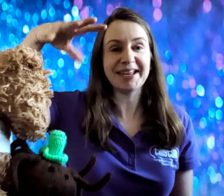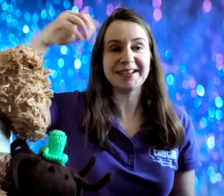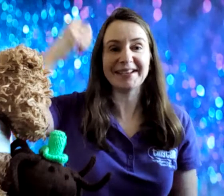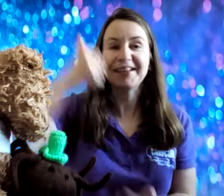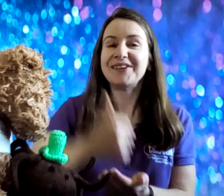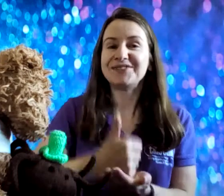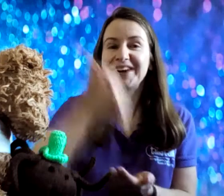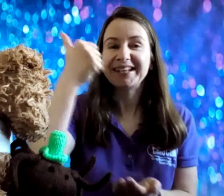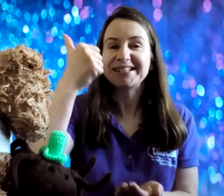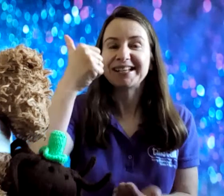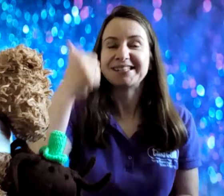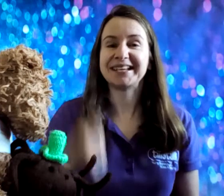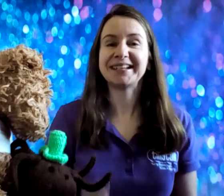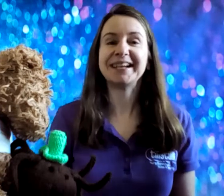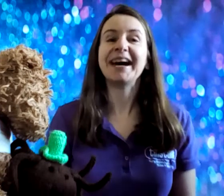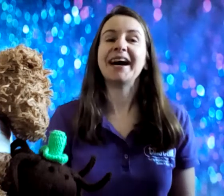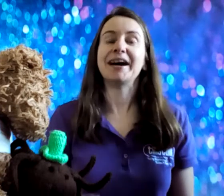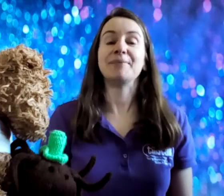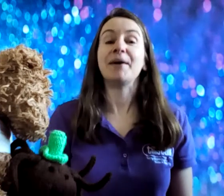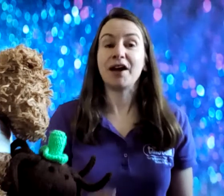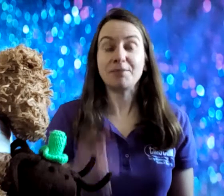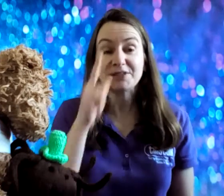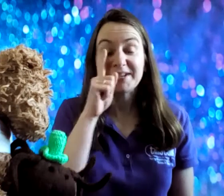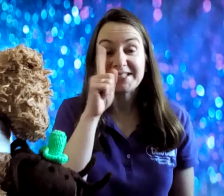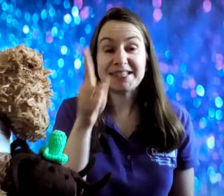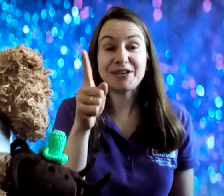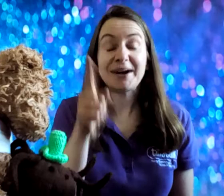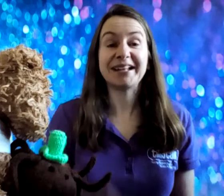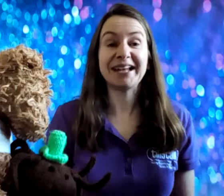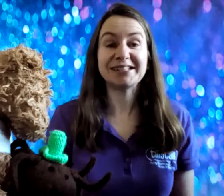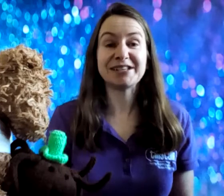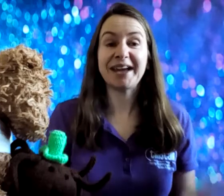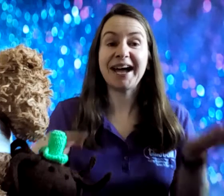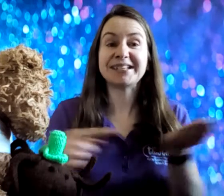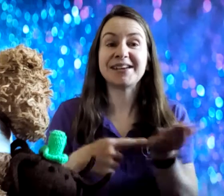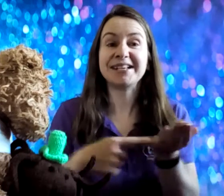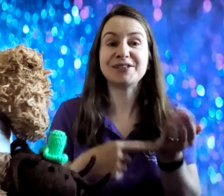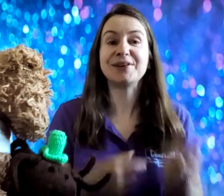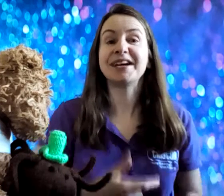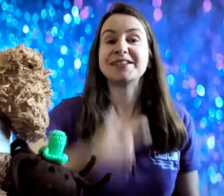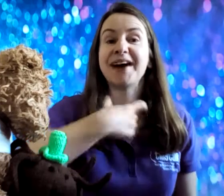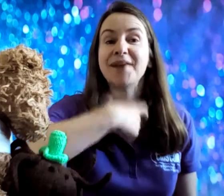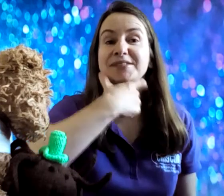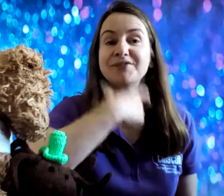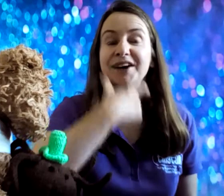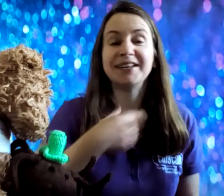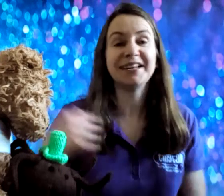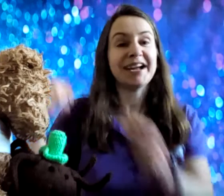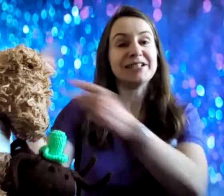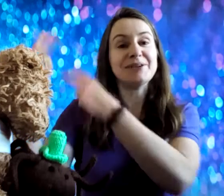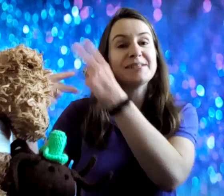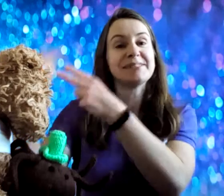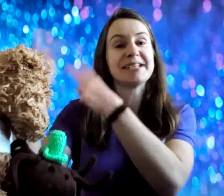sunshine. Fantastic. We hope to see you again soon at Tiny Talk to have some fun, do some